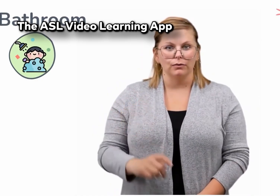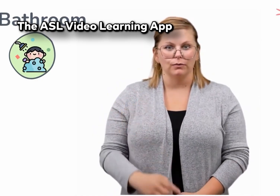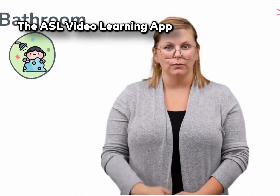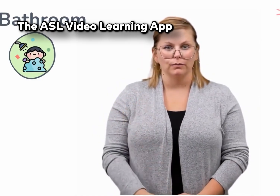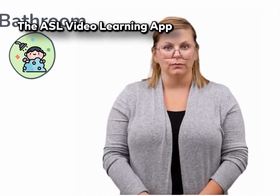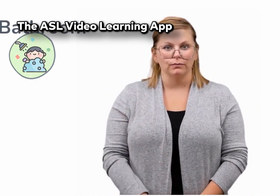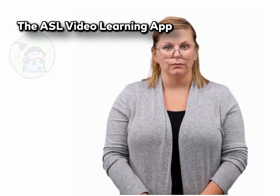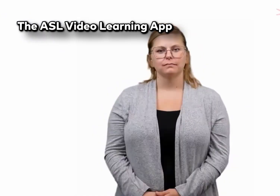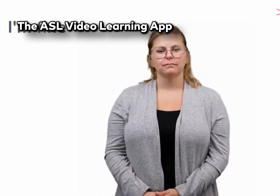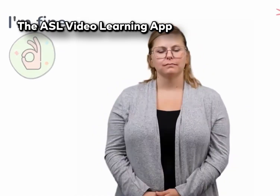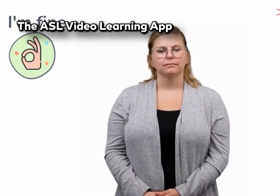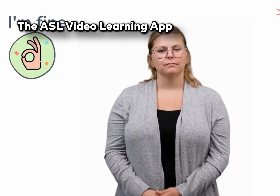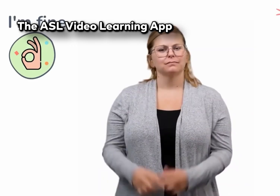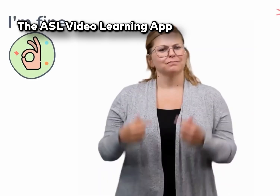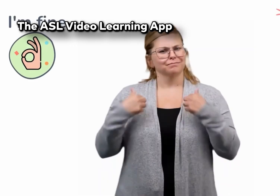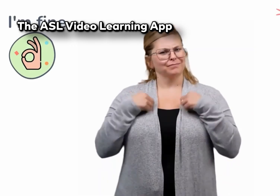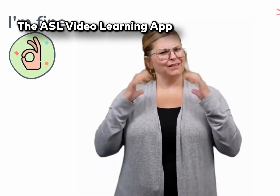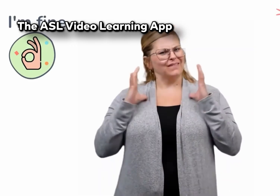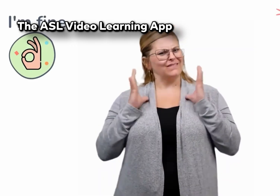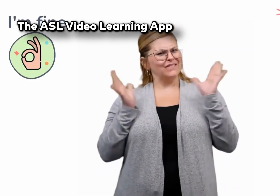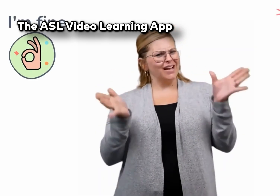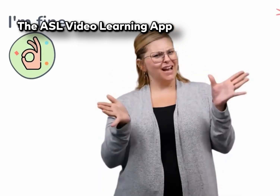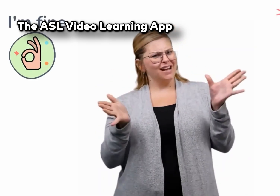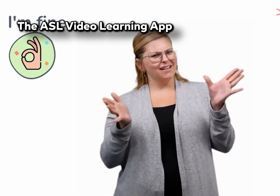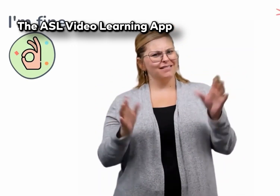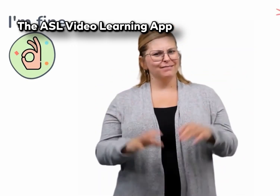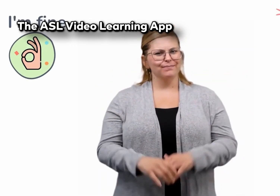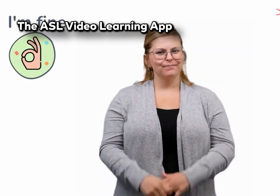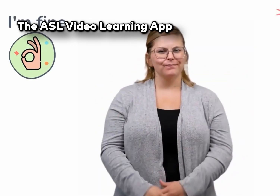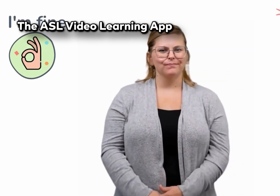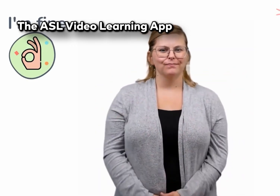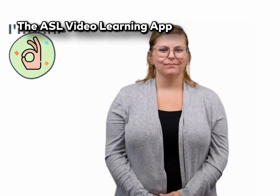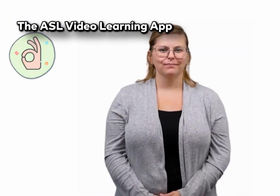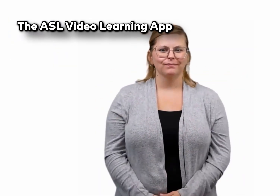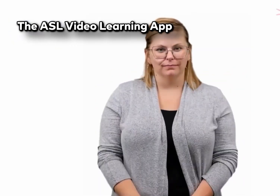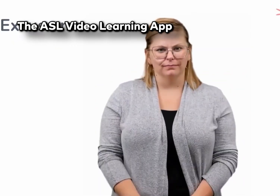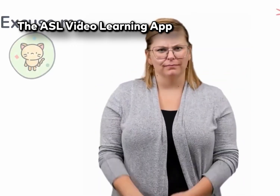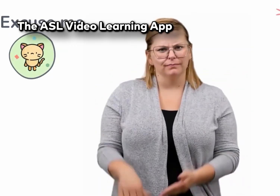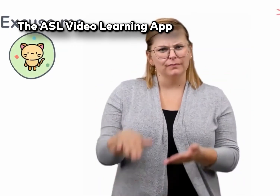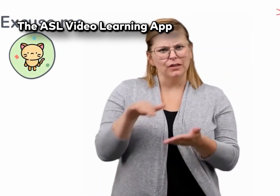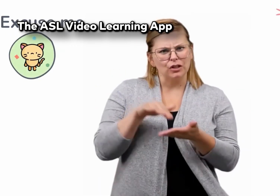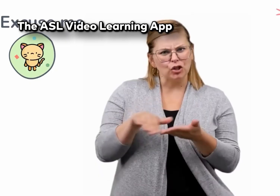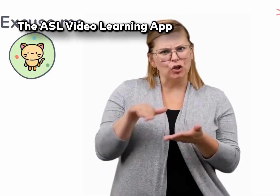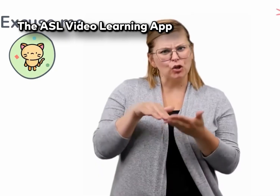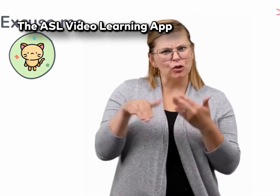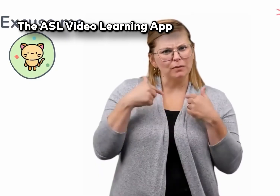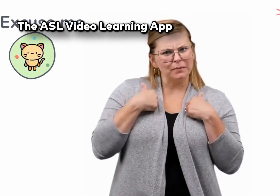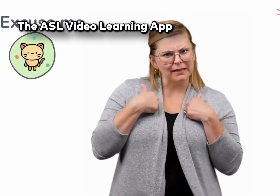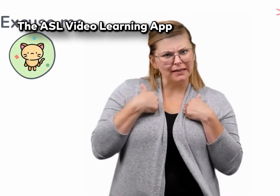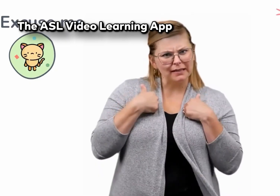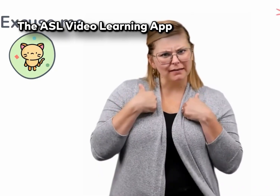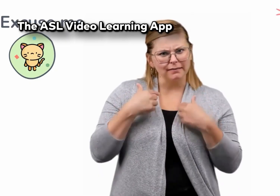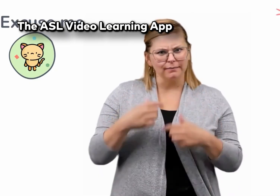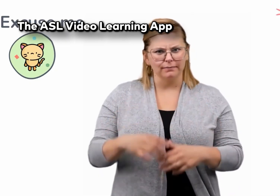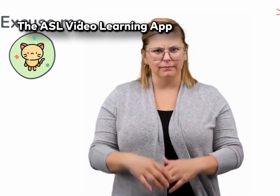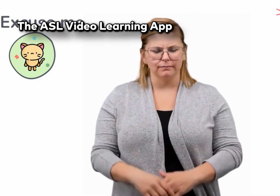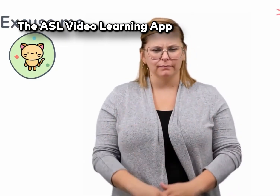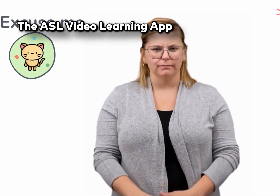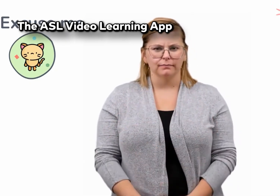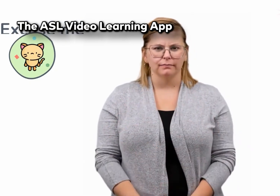and prefers self-paced video lessons over structured courses. If you want to dip your toes in and start learning vocabulary, this is a